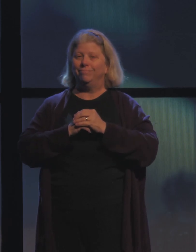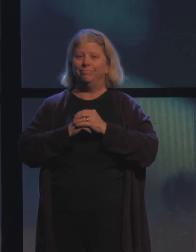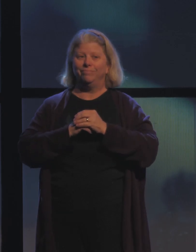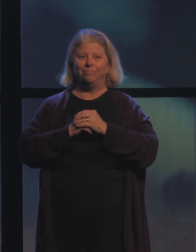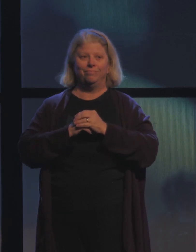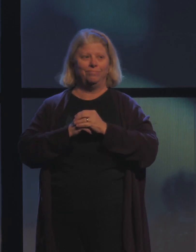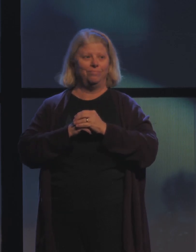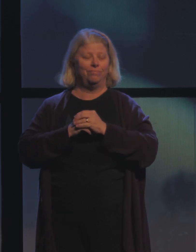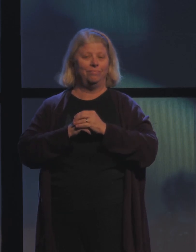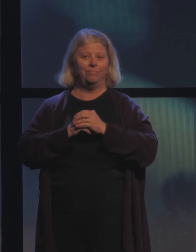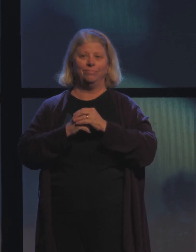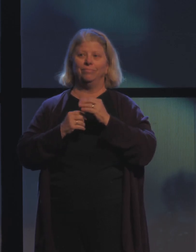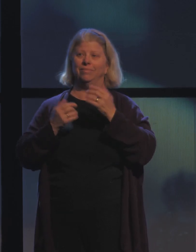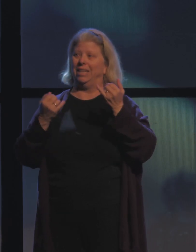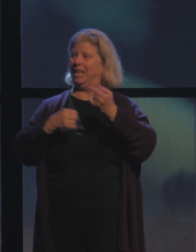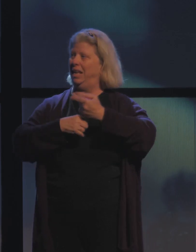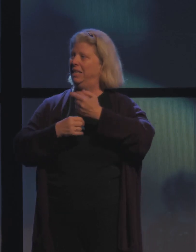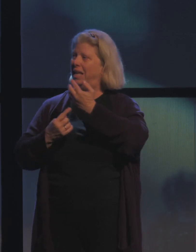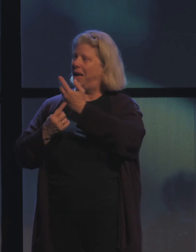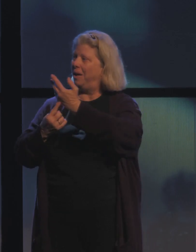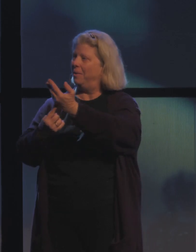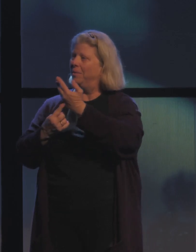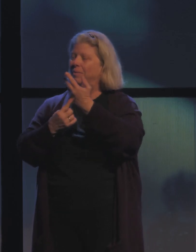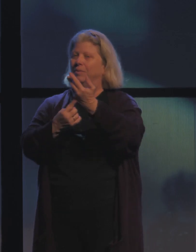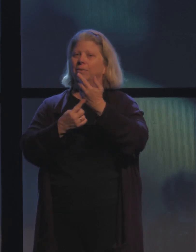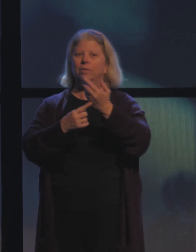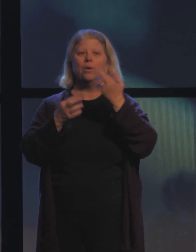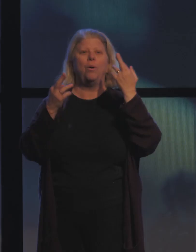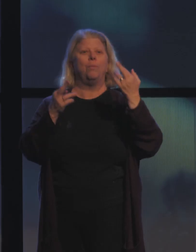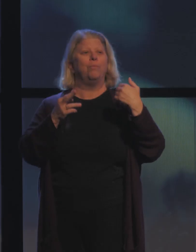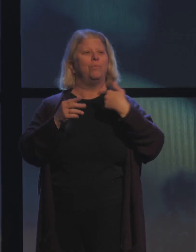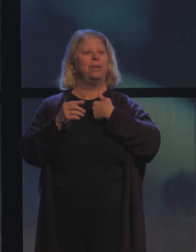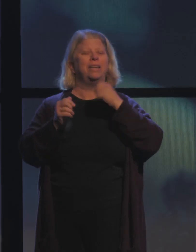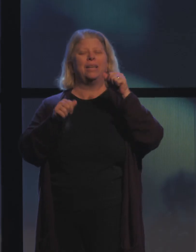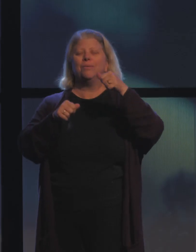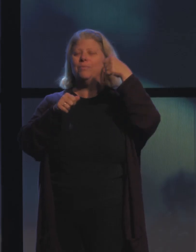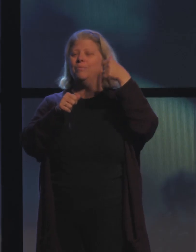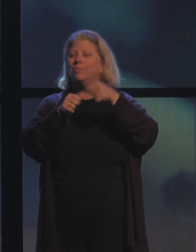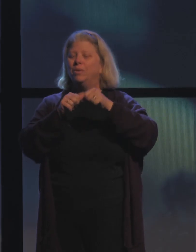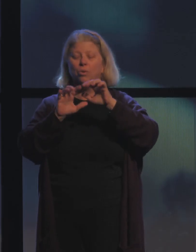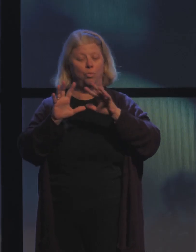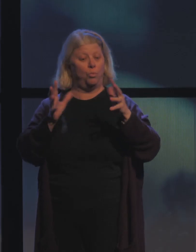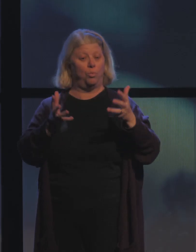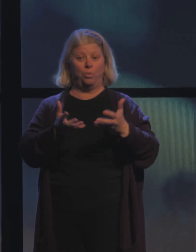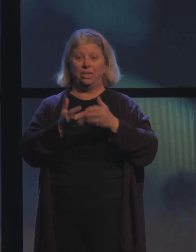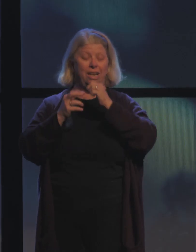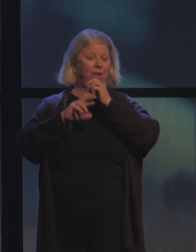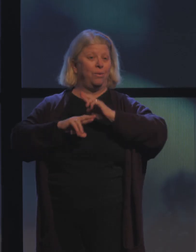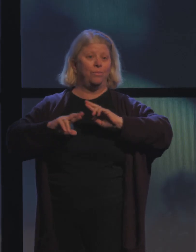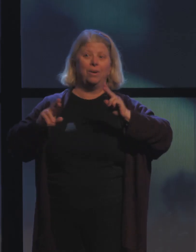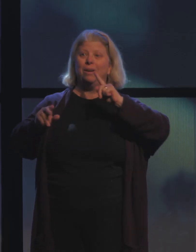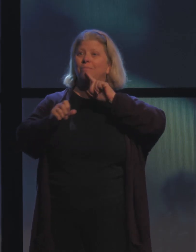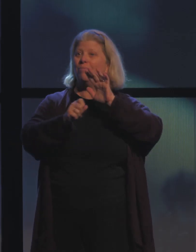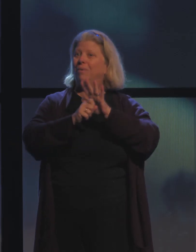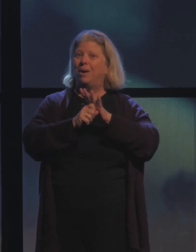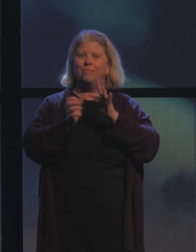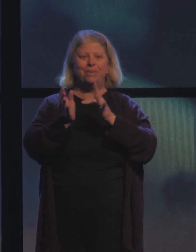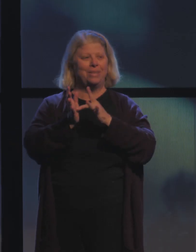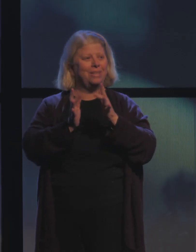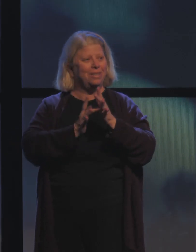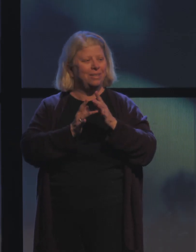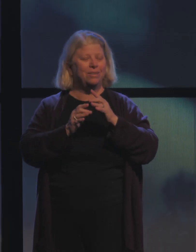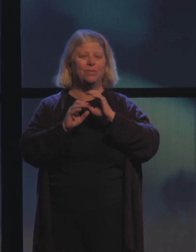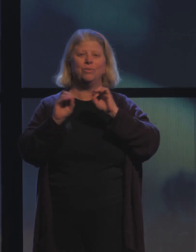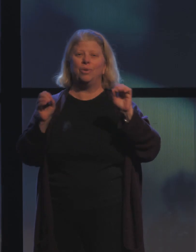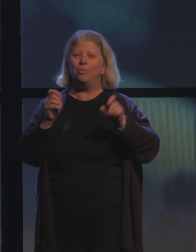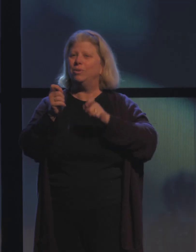You know, we have the candles today. And I hope that we can just remember that the world was not ready for the promise of Jesus. That there